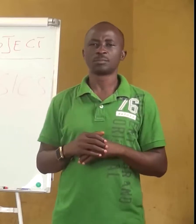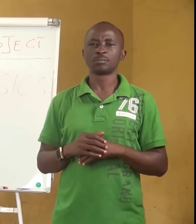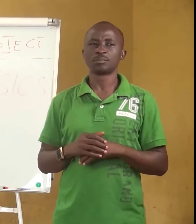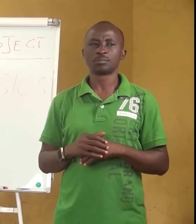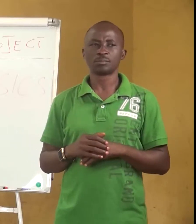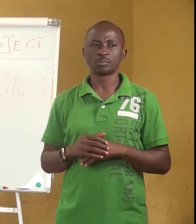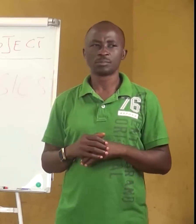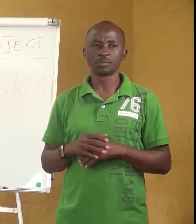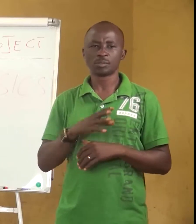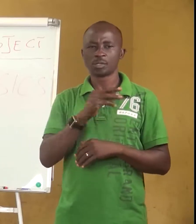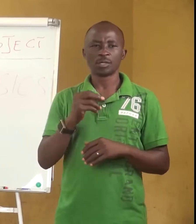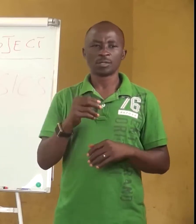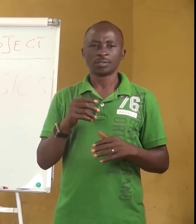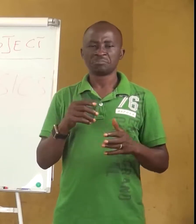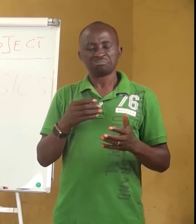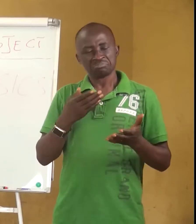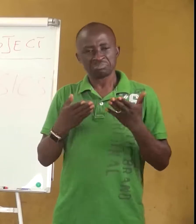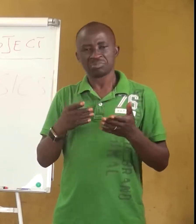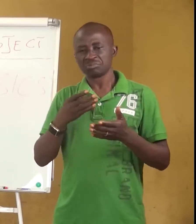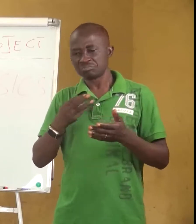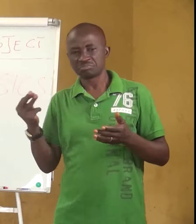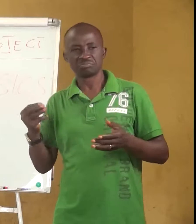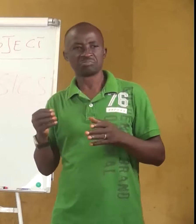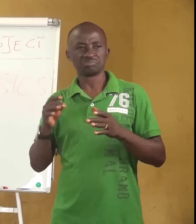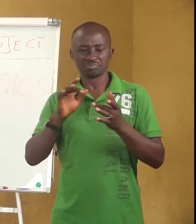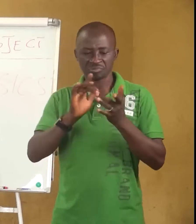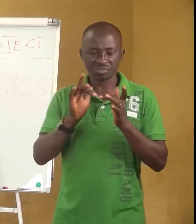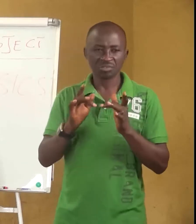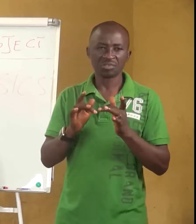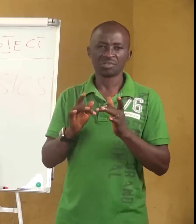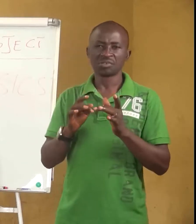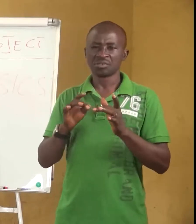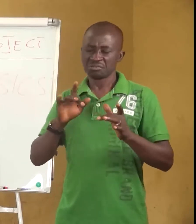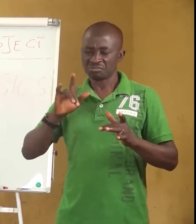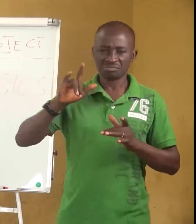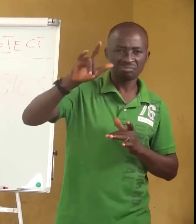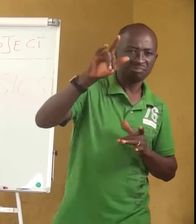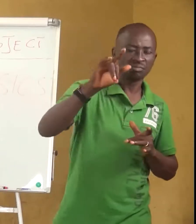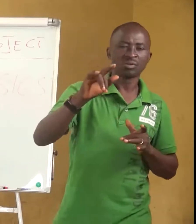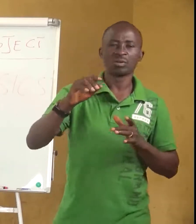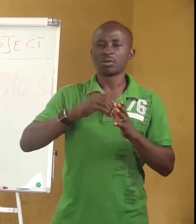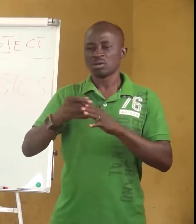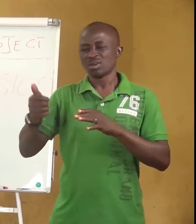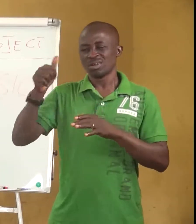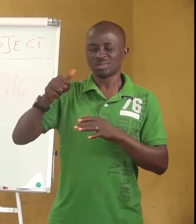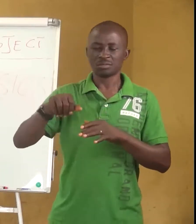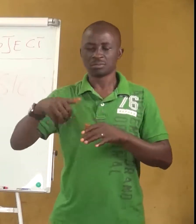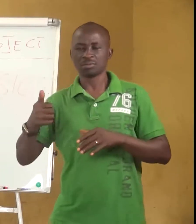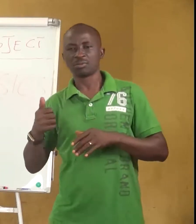And the object is immaterial. It can be a satellite, it can be a rocket, or any